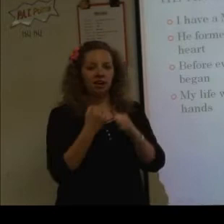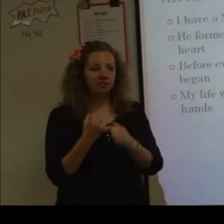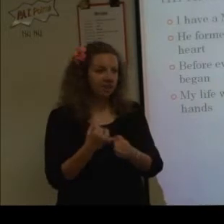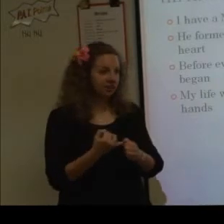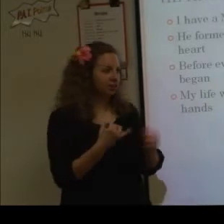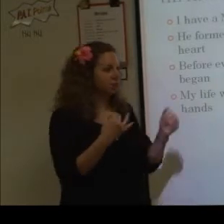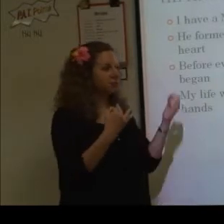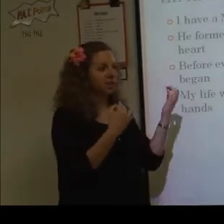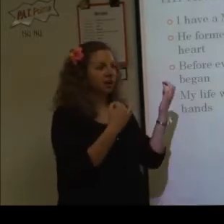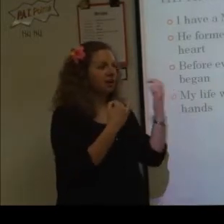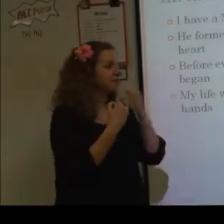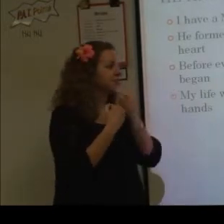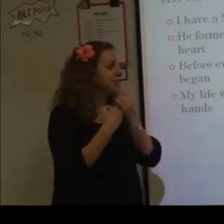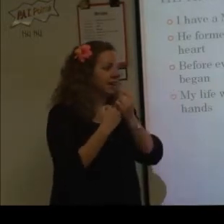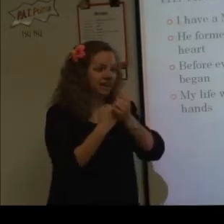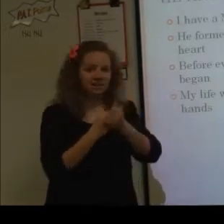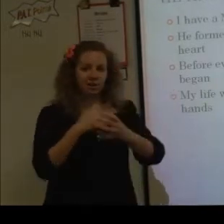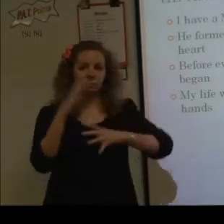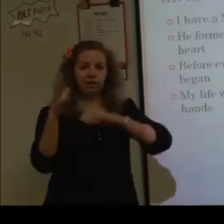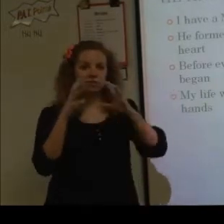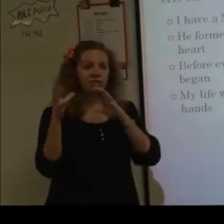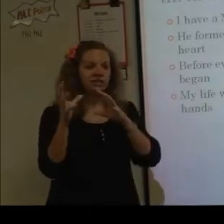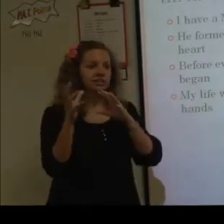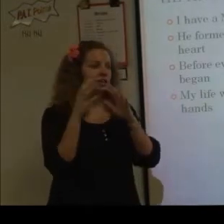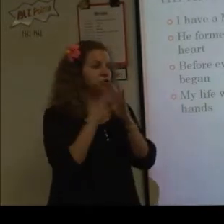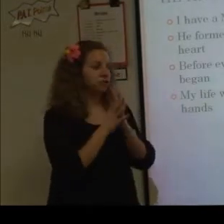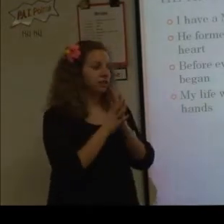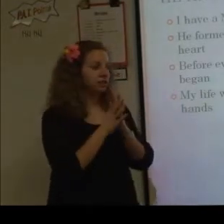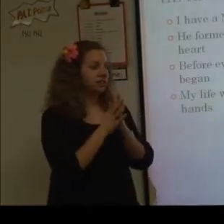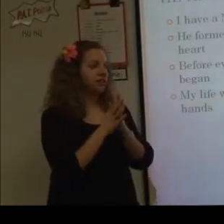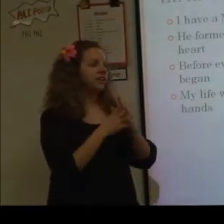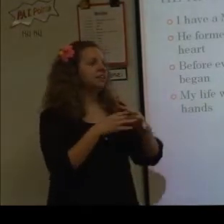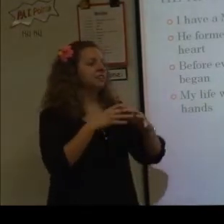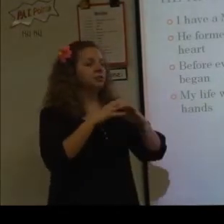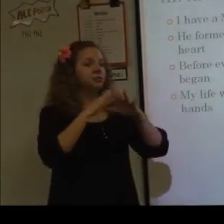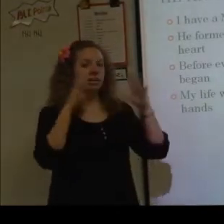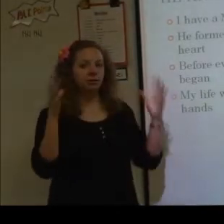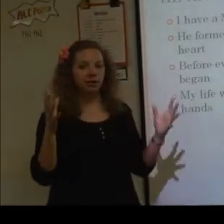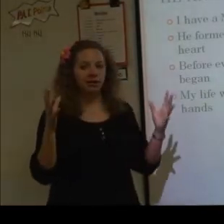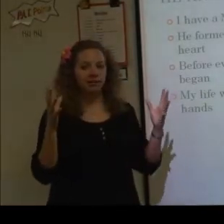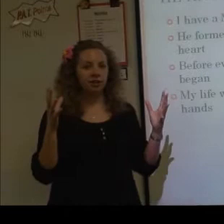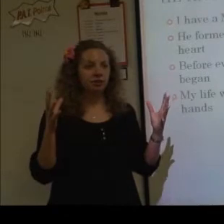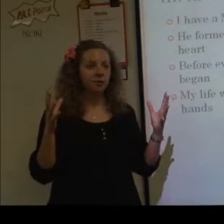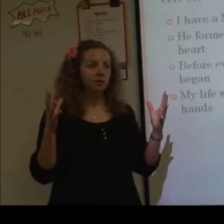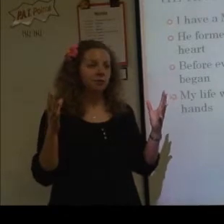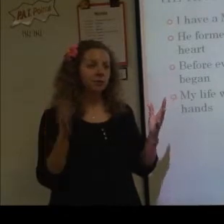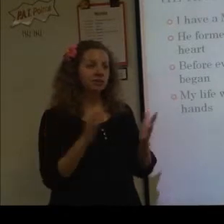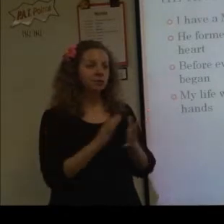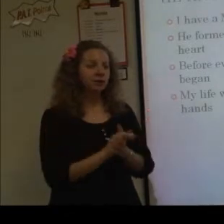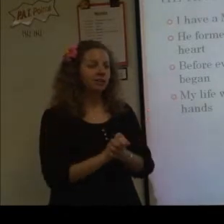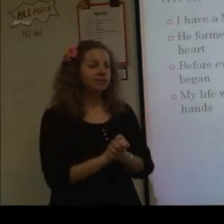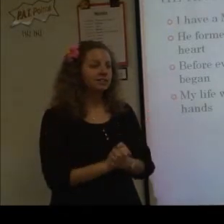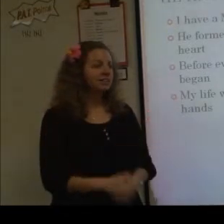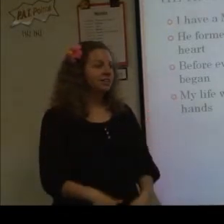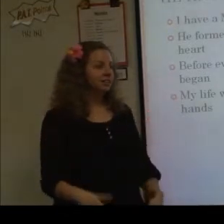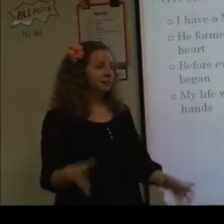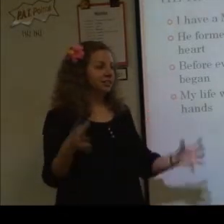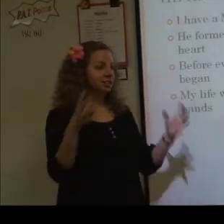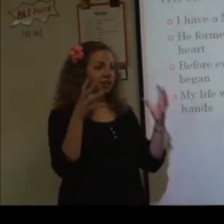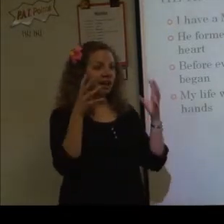off English, you take off ASL, whatever it is that you're translating, then you take away the other part. One of my interpreting classes, then my teacher